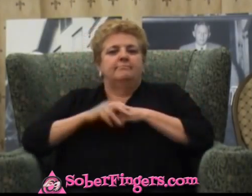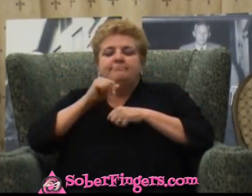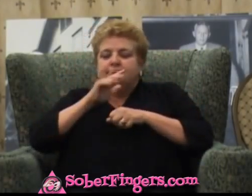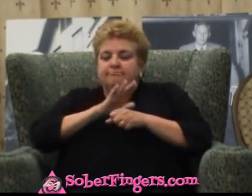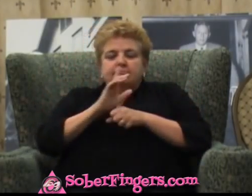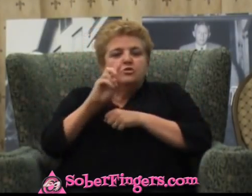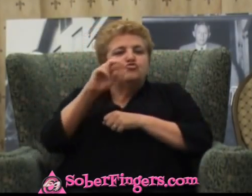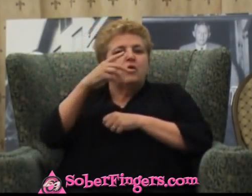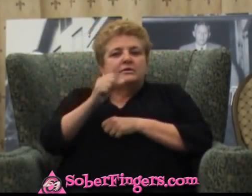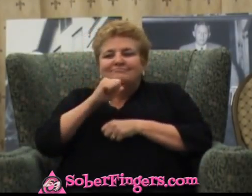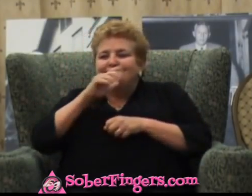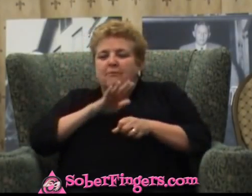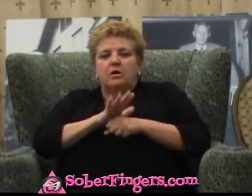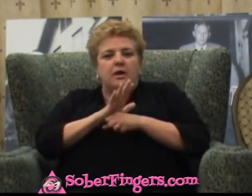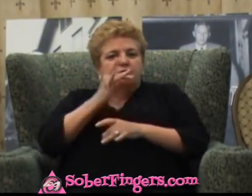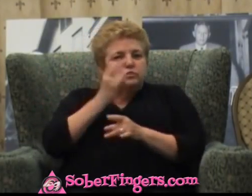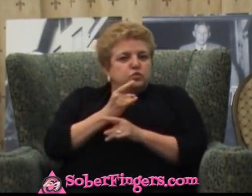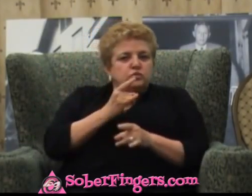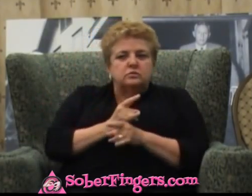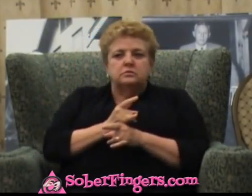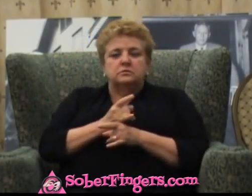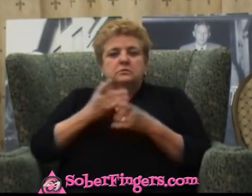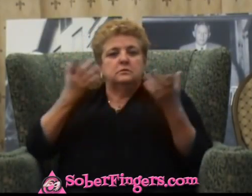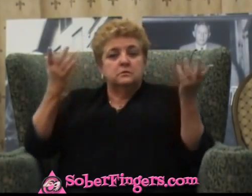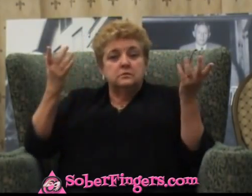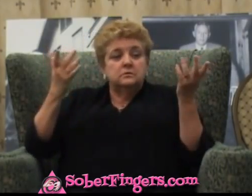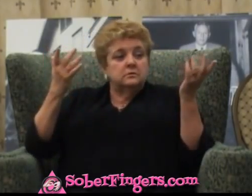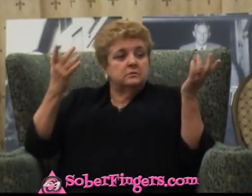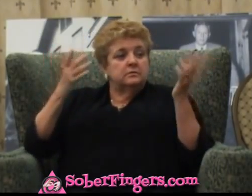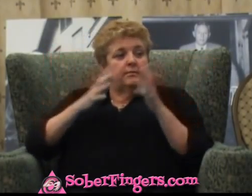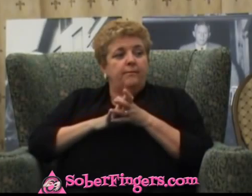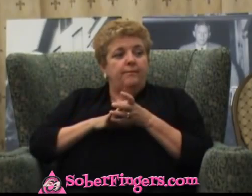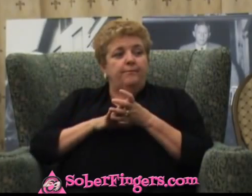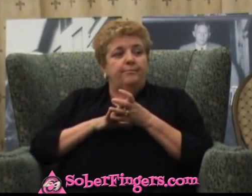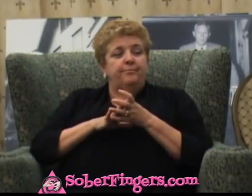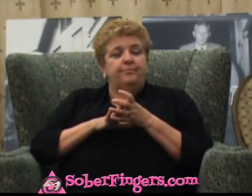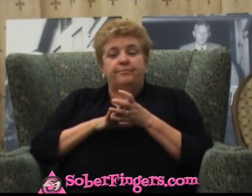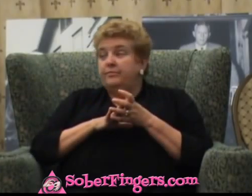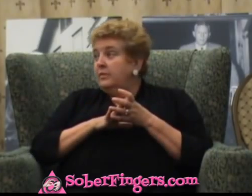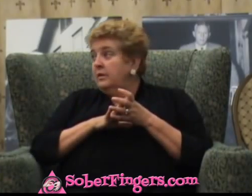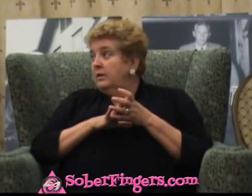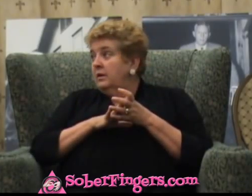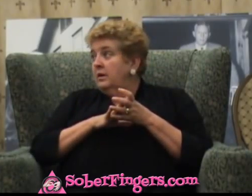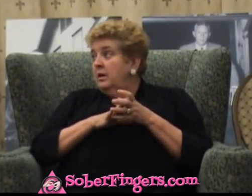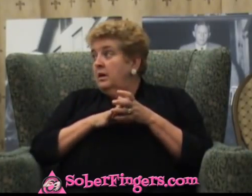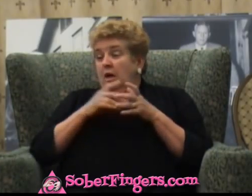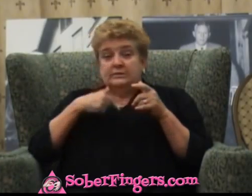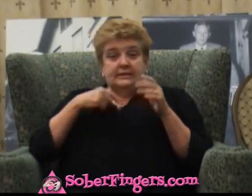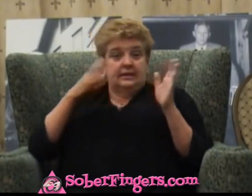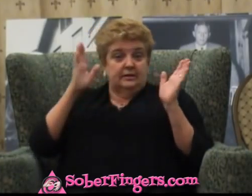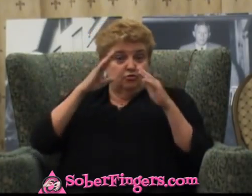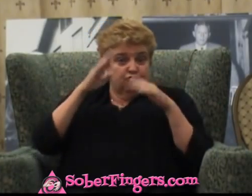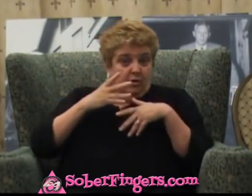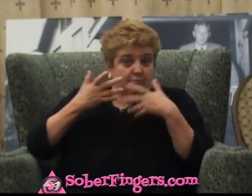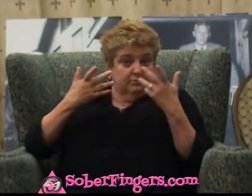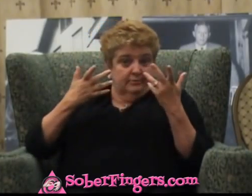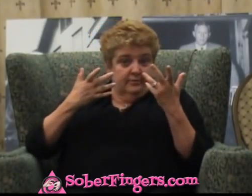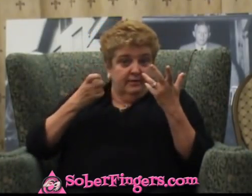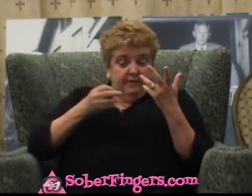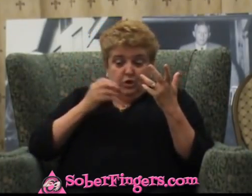enough booze to make this worthwhile because I'm getting caught. And they're throwing me in solitary confinement, so I better be drunk for a week. I'm not giving